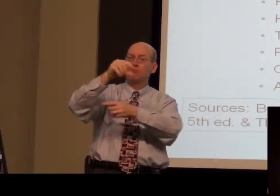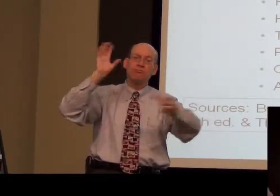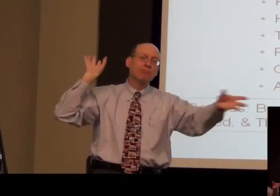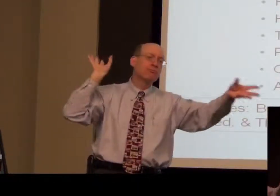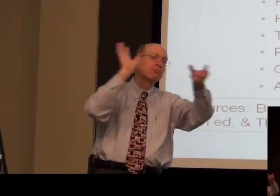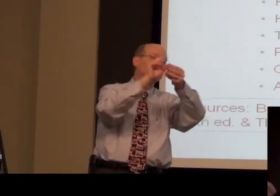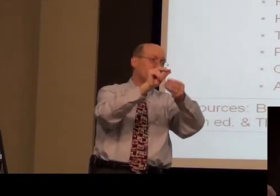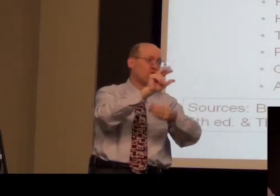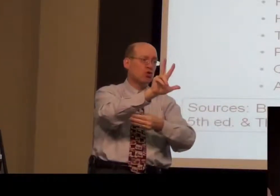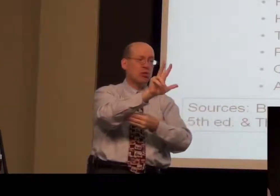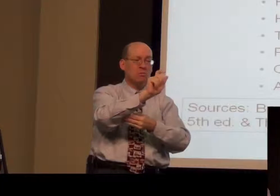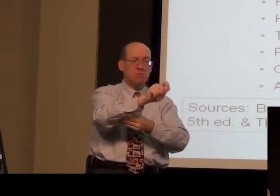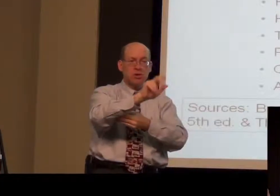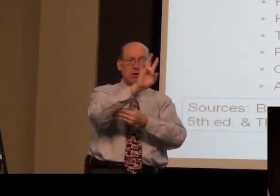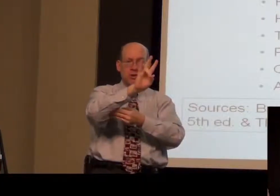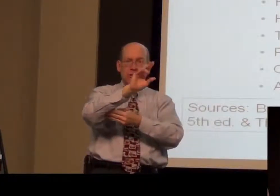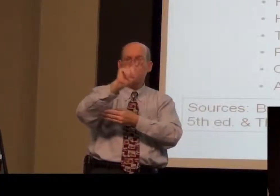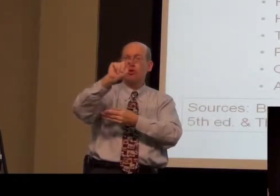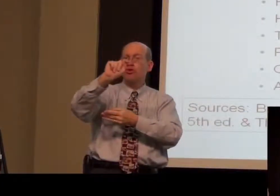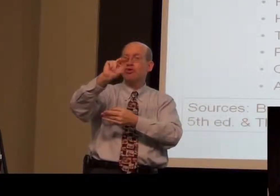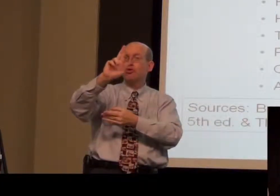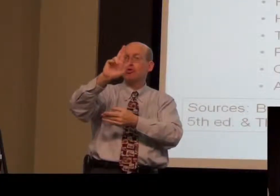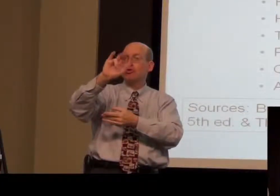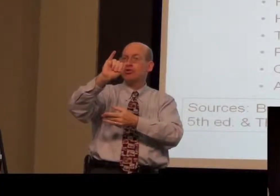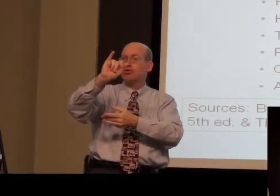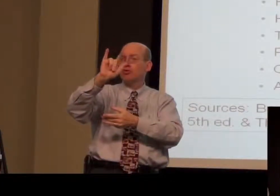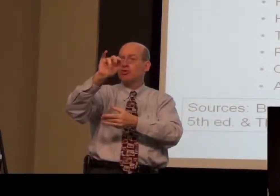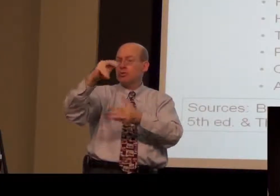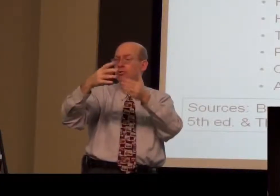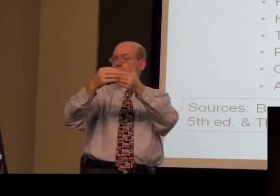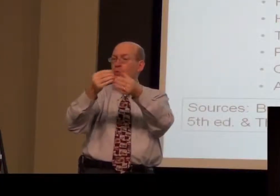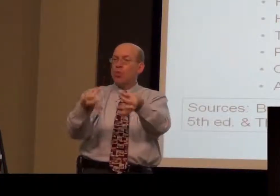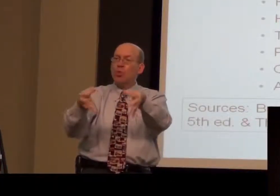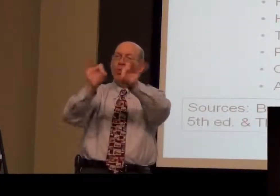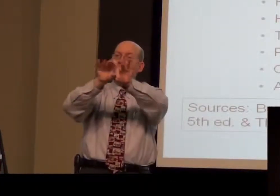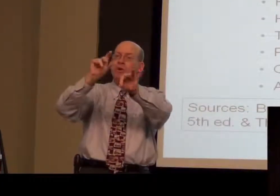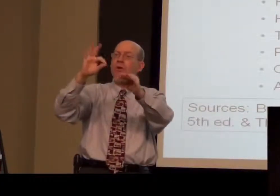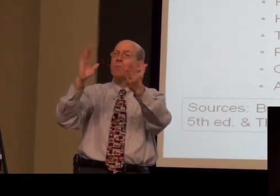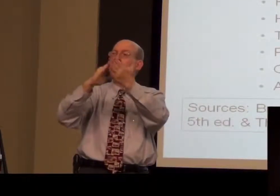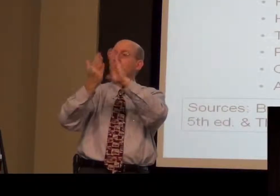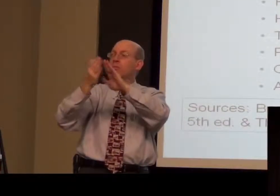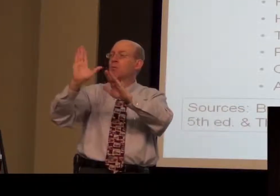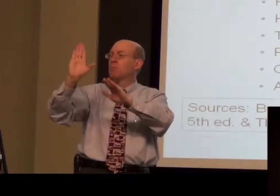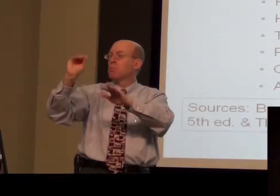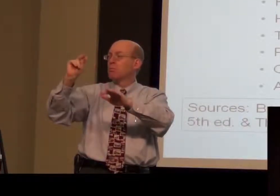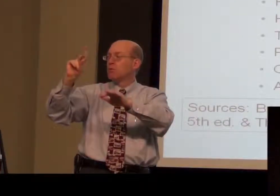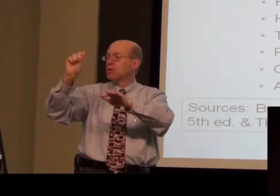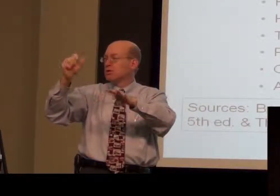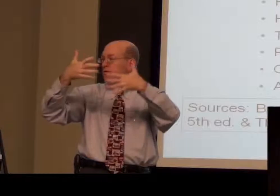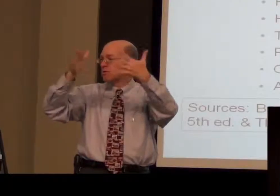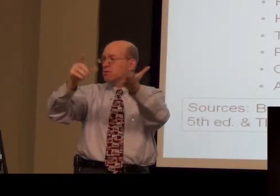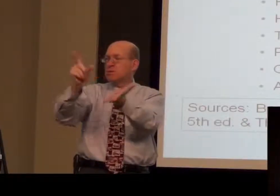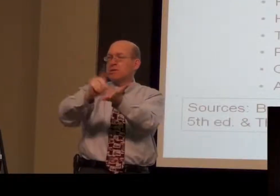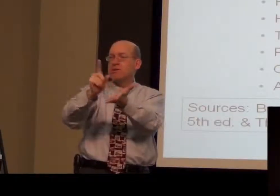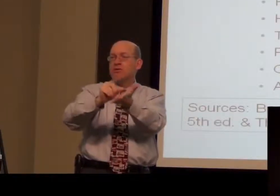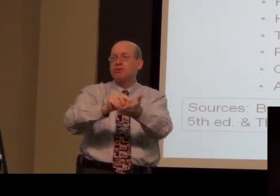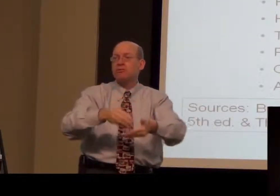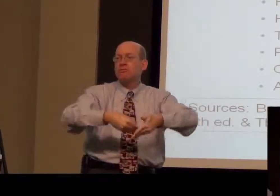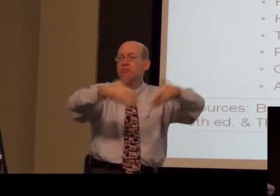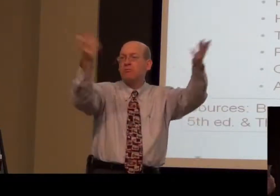So the second quarter of 2012, over 3.7 trillion municipal bonds were